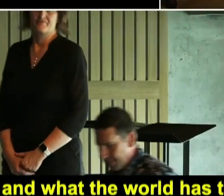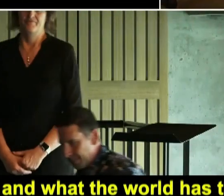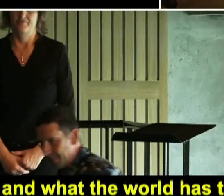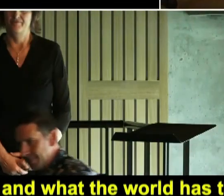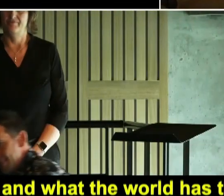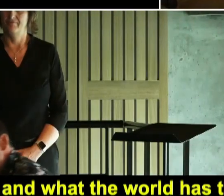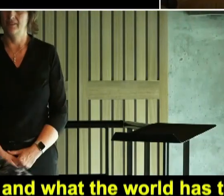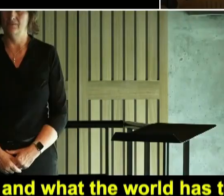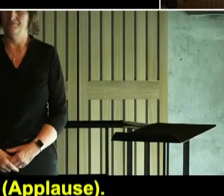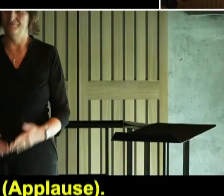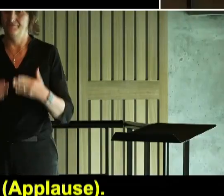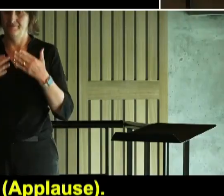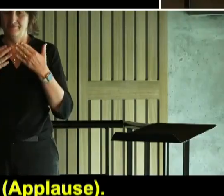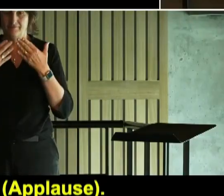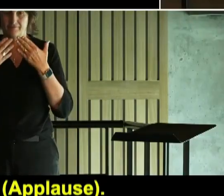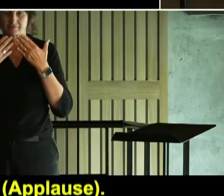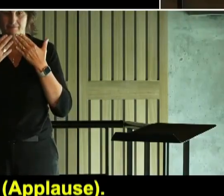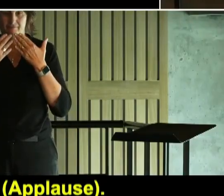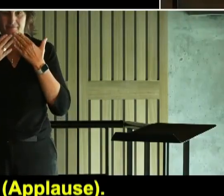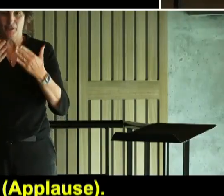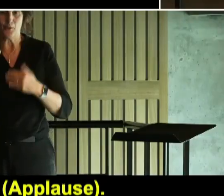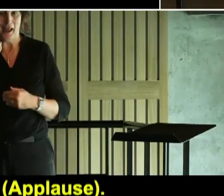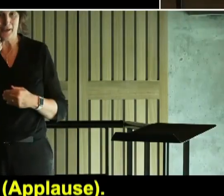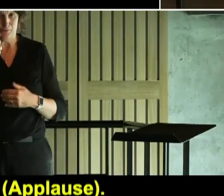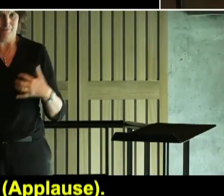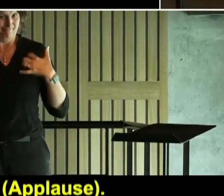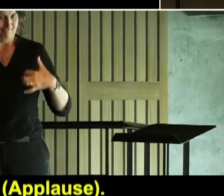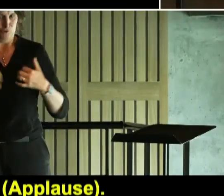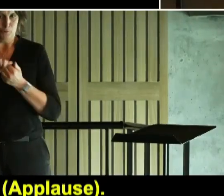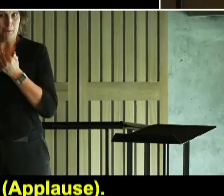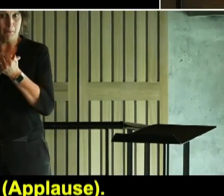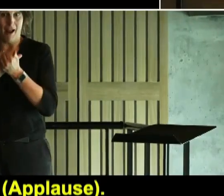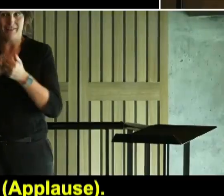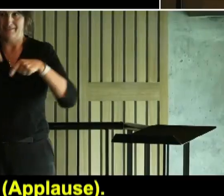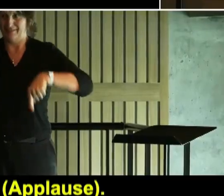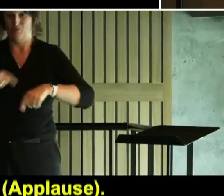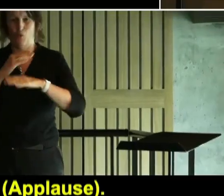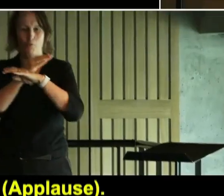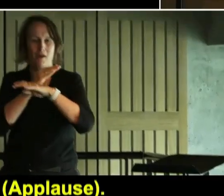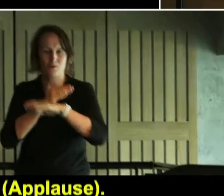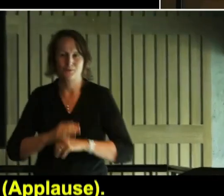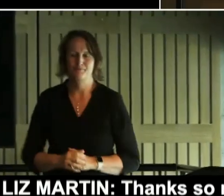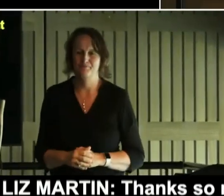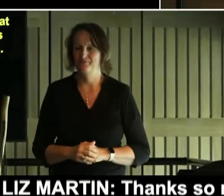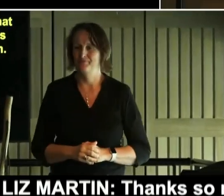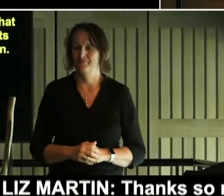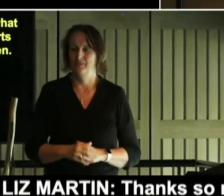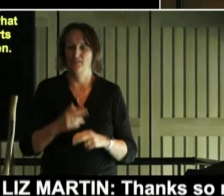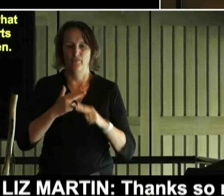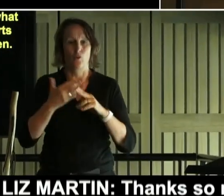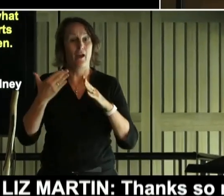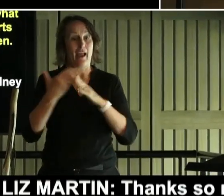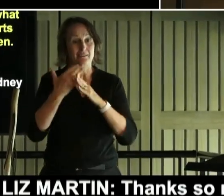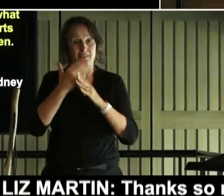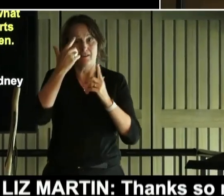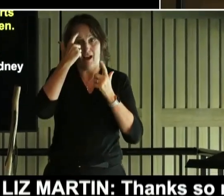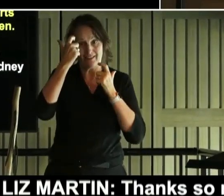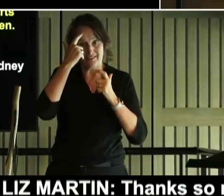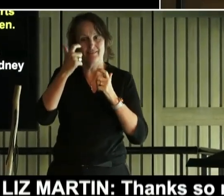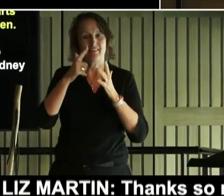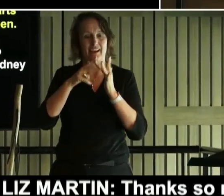Thanks so much, Alex. We're so excited to be partnering once again at the Sydney Opera House on our Access, Ideas and